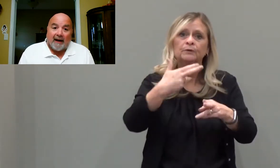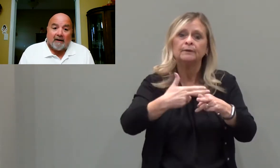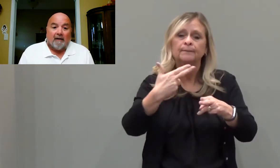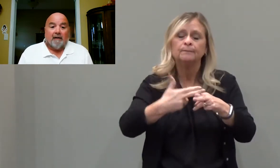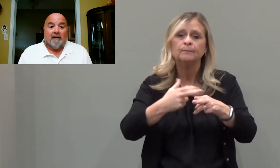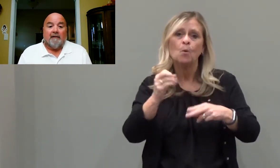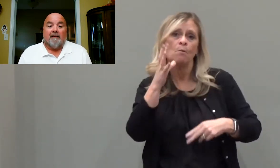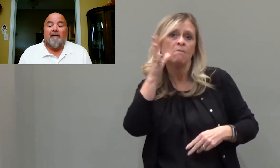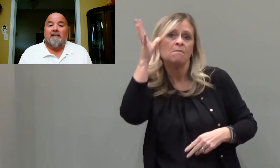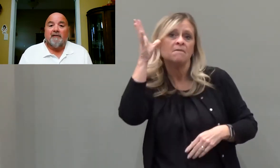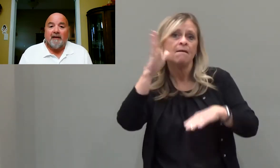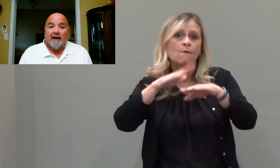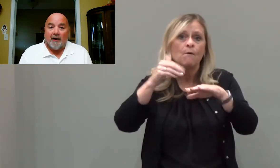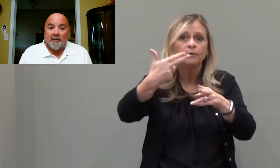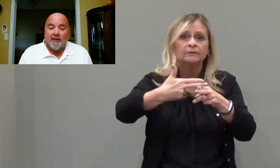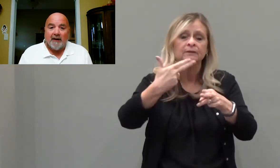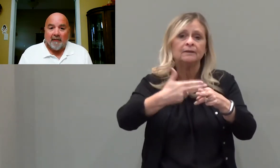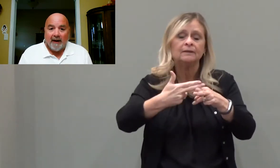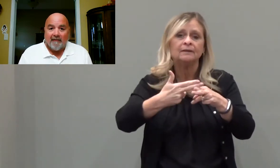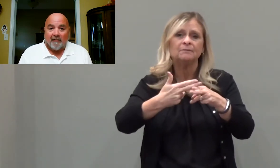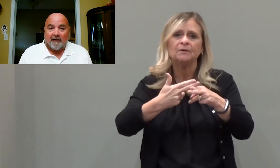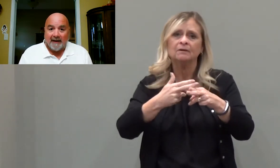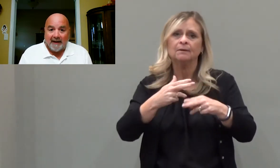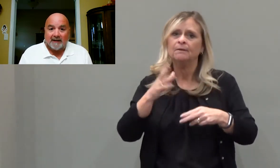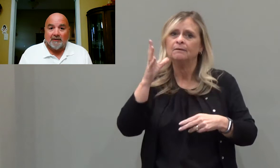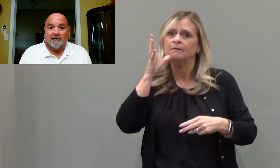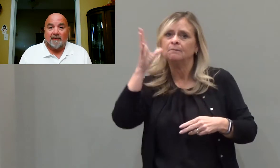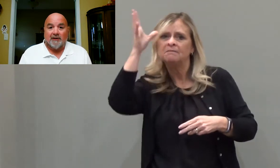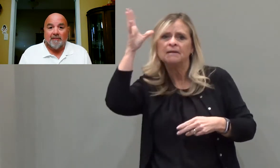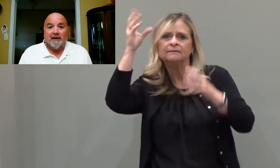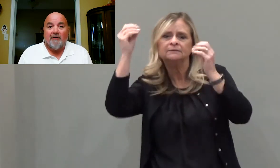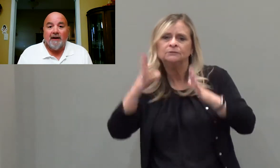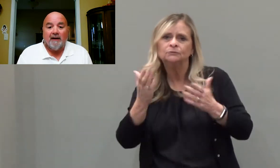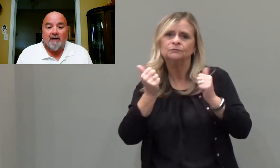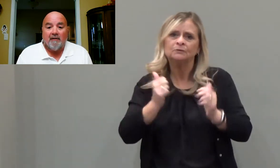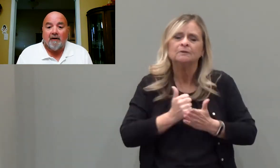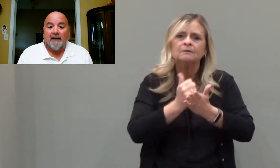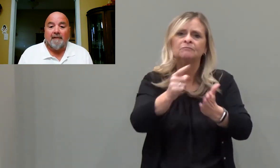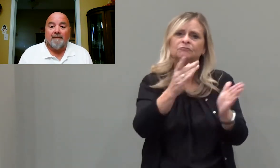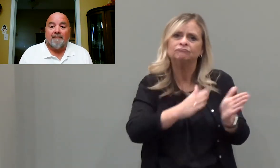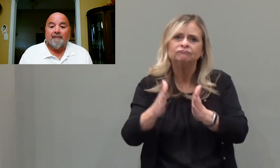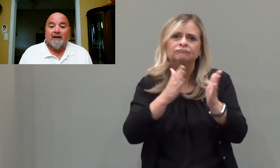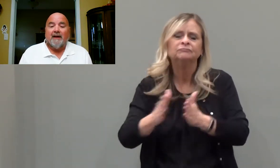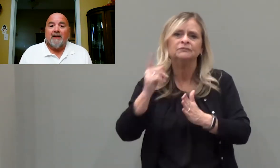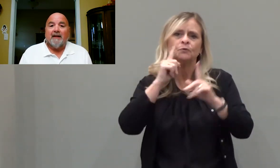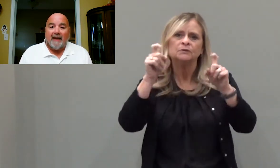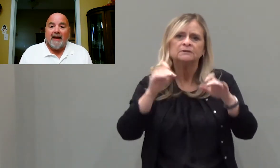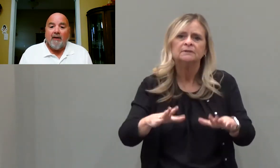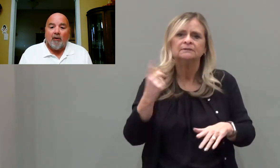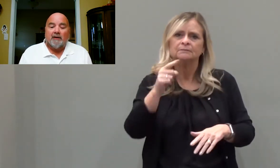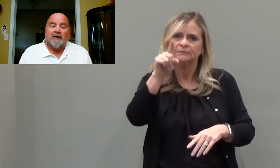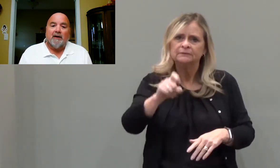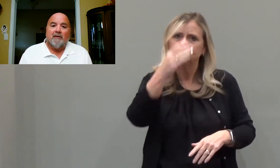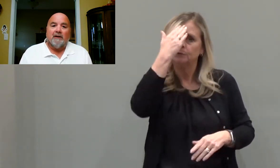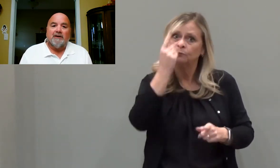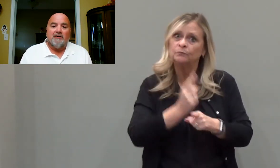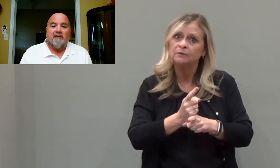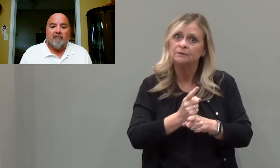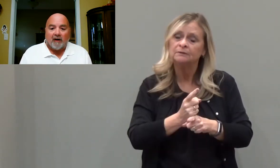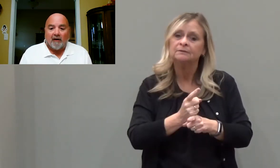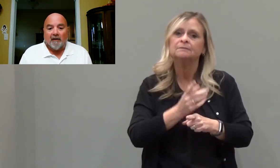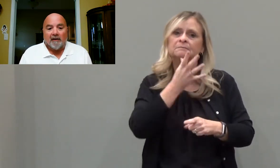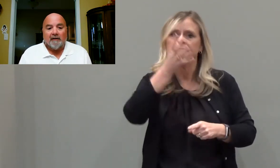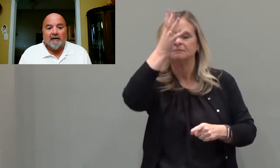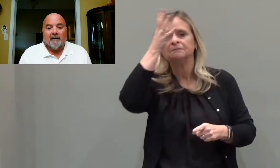mom and dad call on you, they're trying to help you get ready for a test or for something you need to know, aren't they? They want to know that you